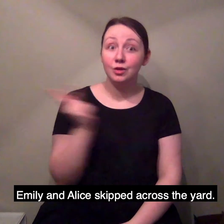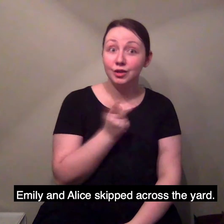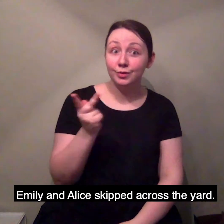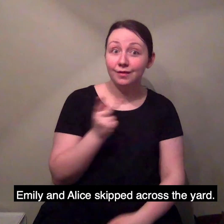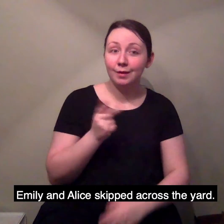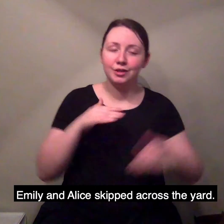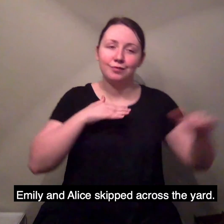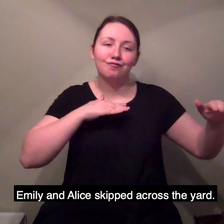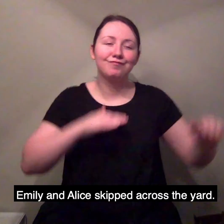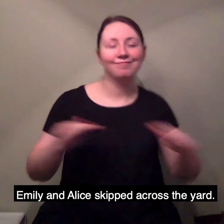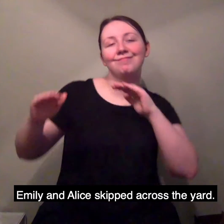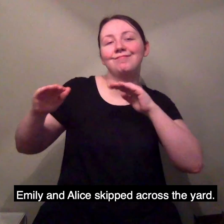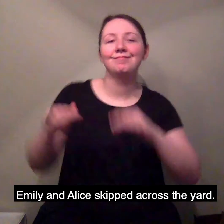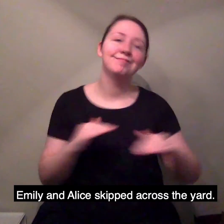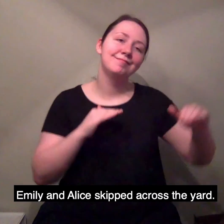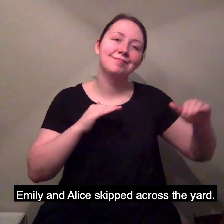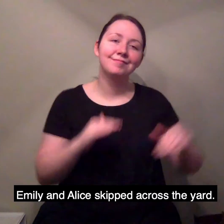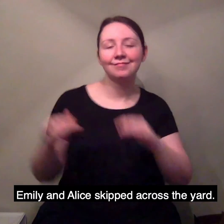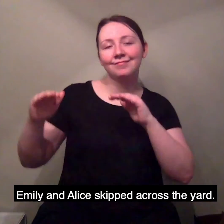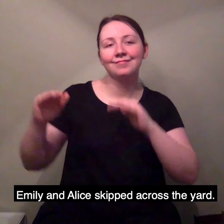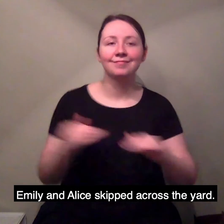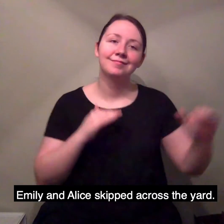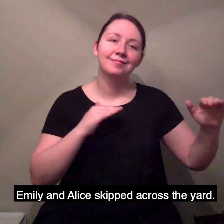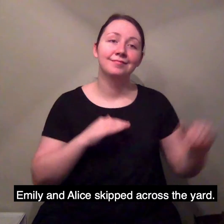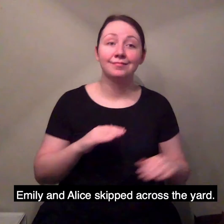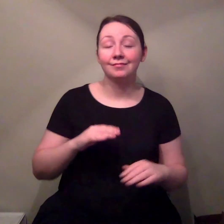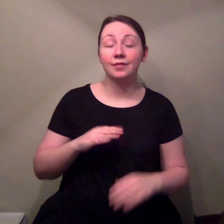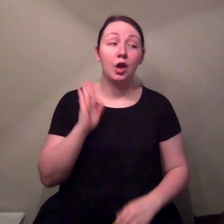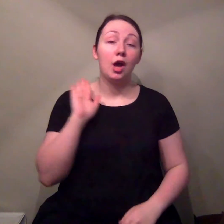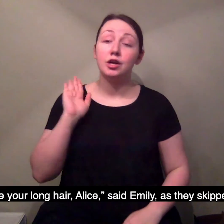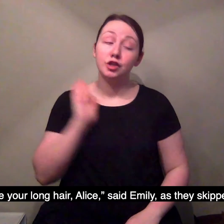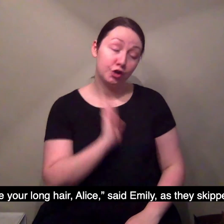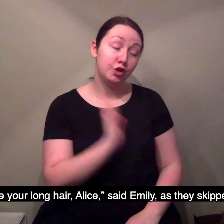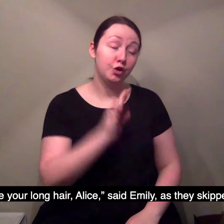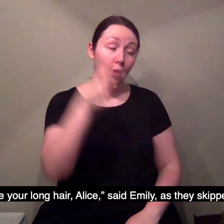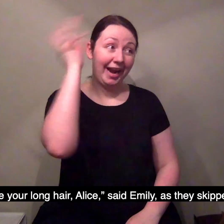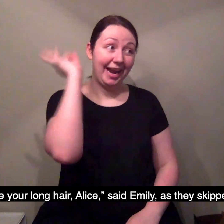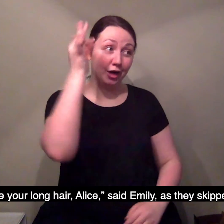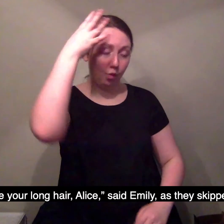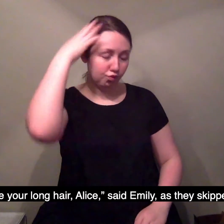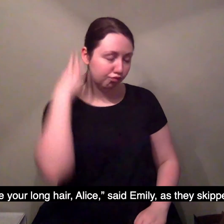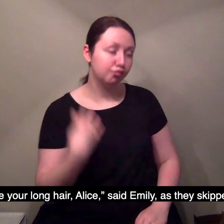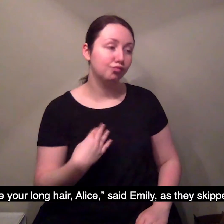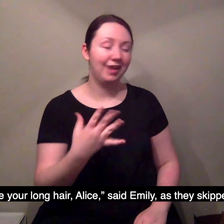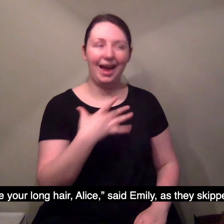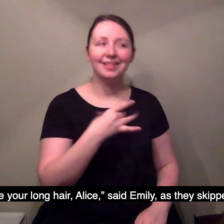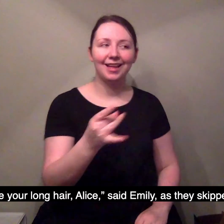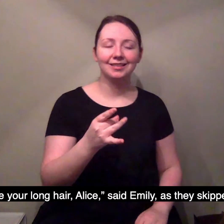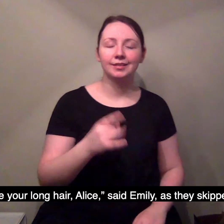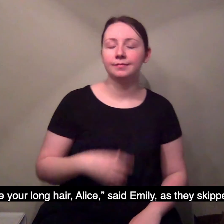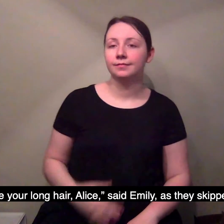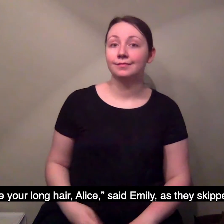Emily and Alice skipped across the yard. "I like your long hair, Alice," said Emily as they skipped